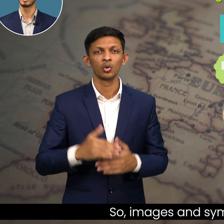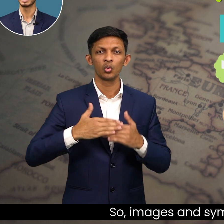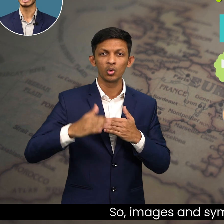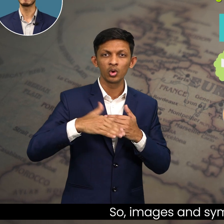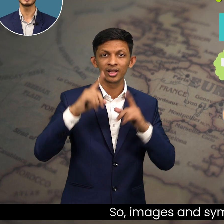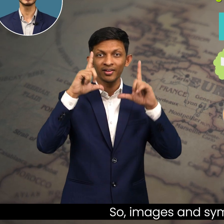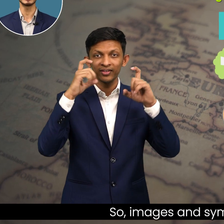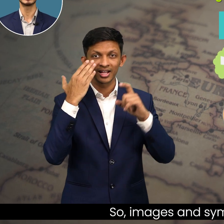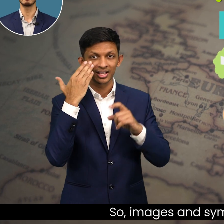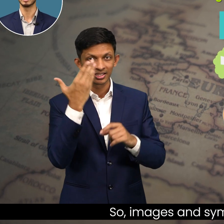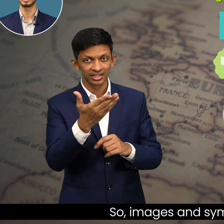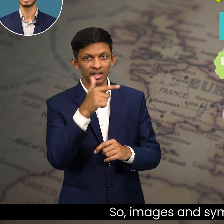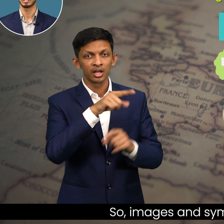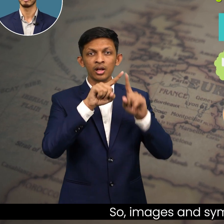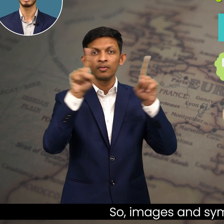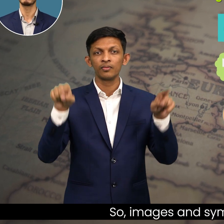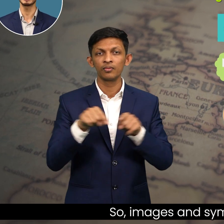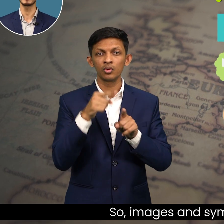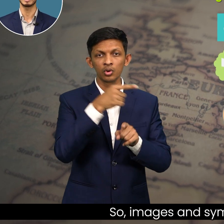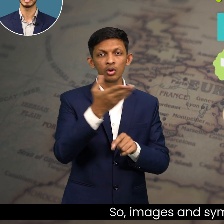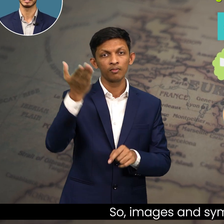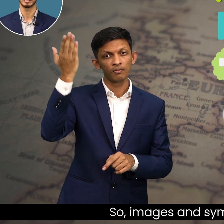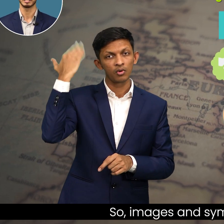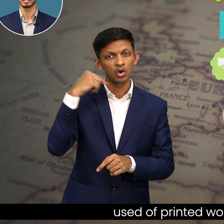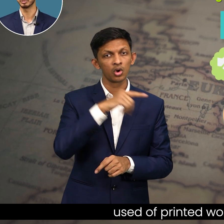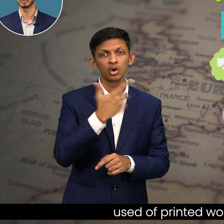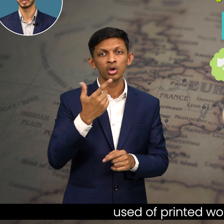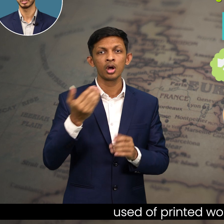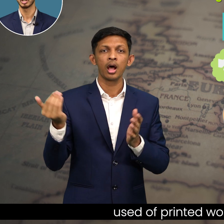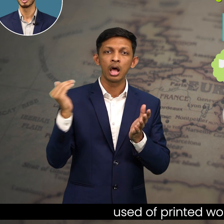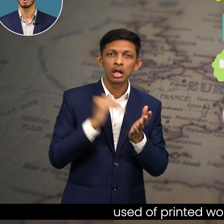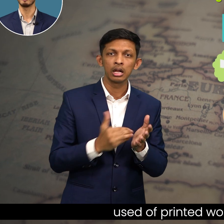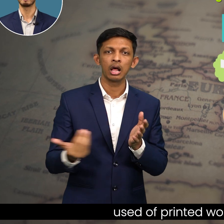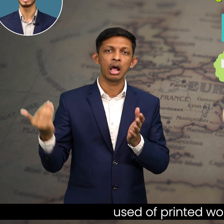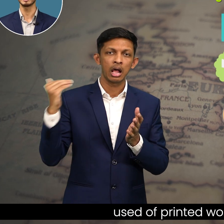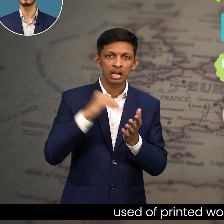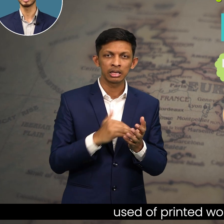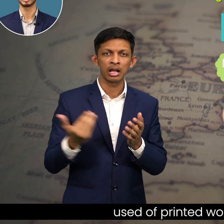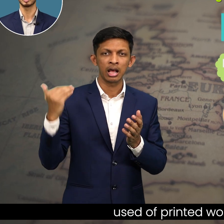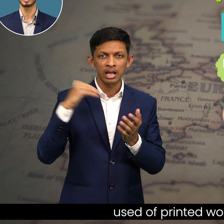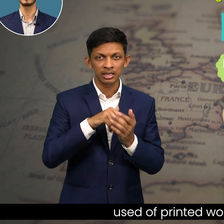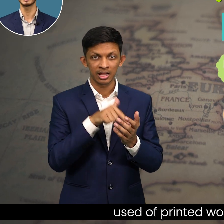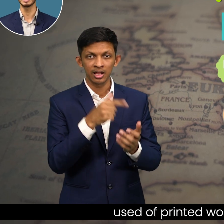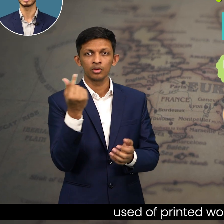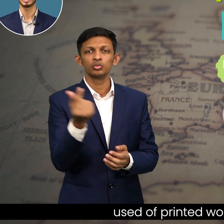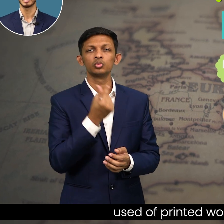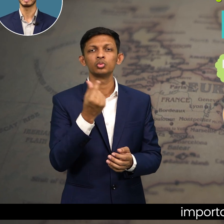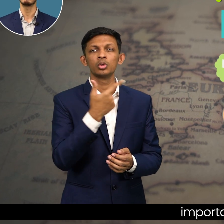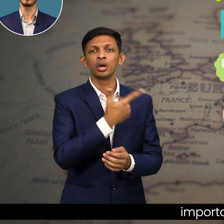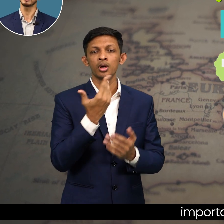So, images and symbols were frequently used of printed words to